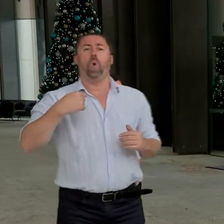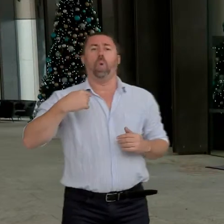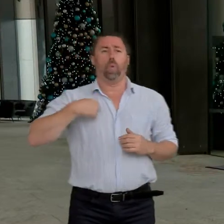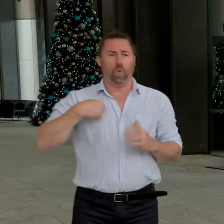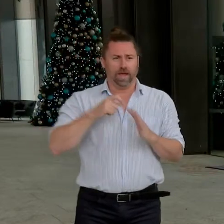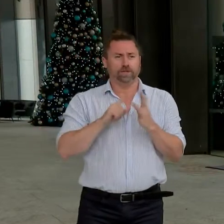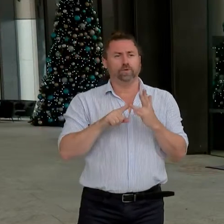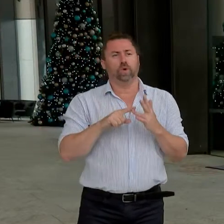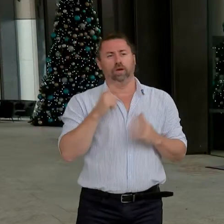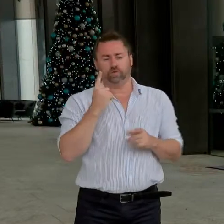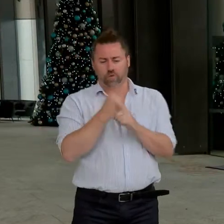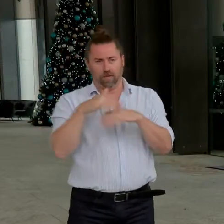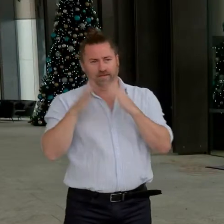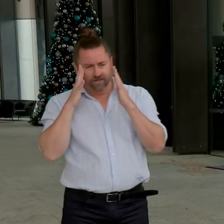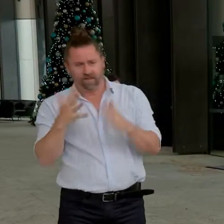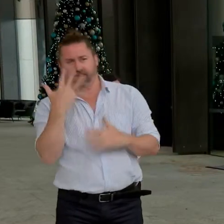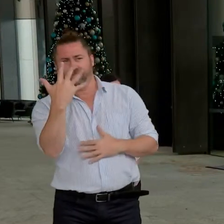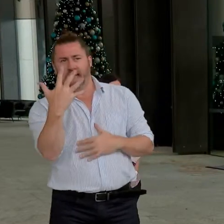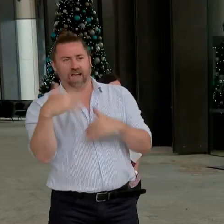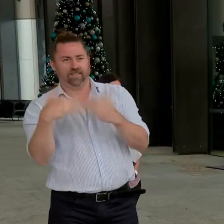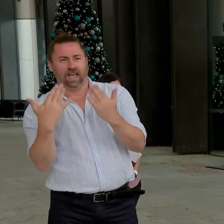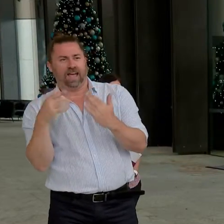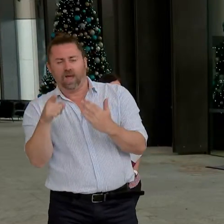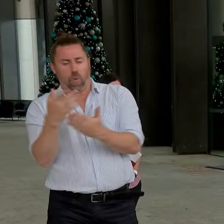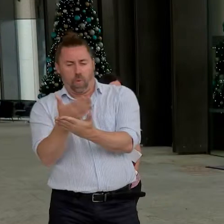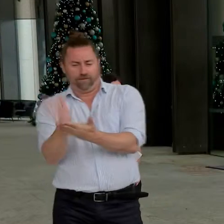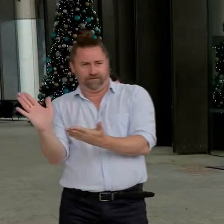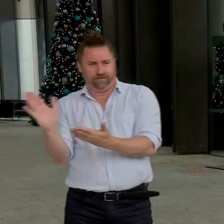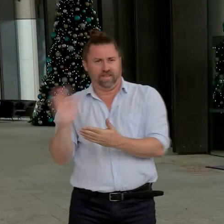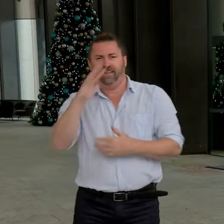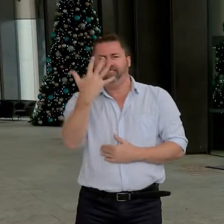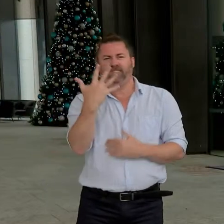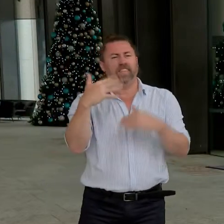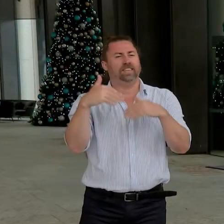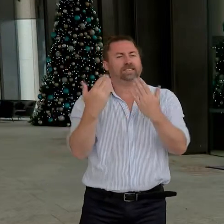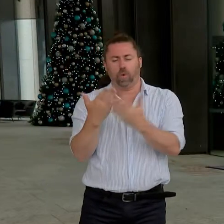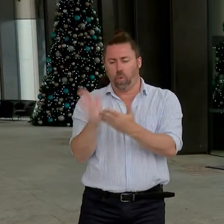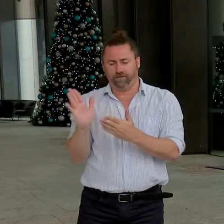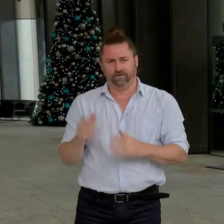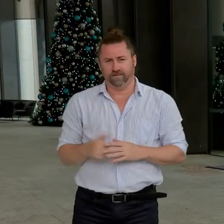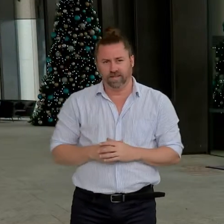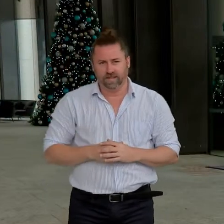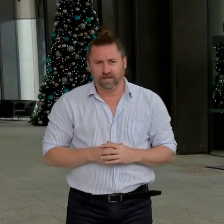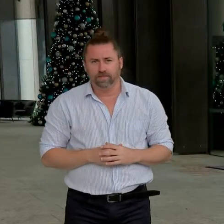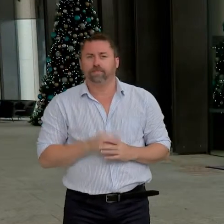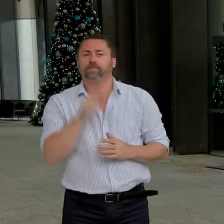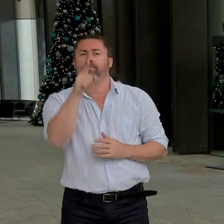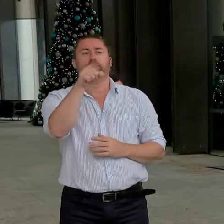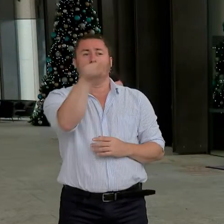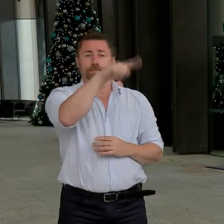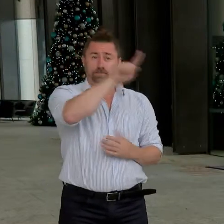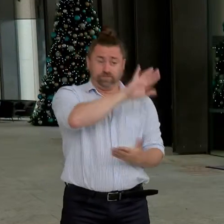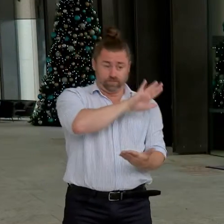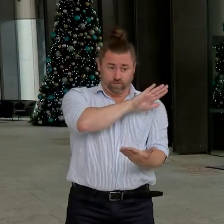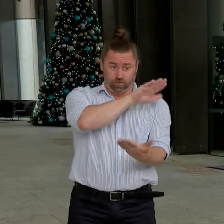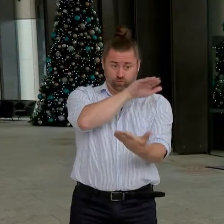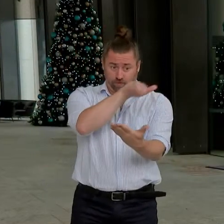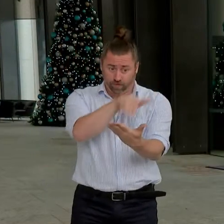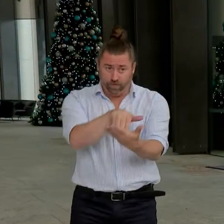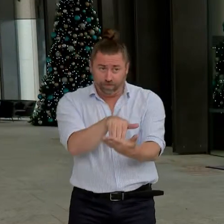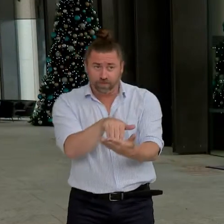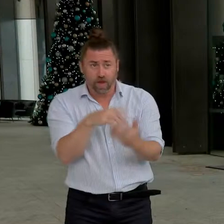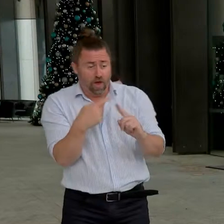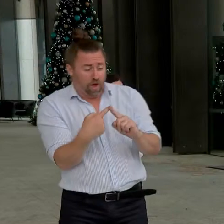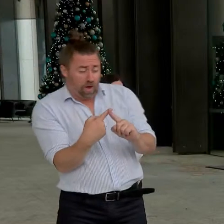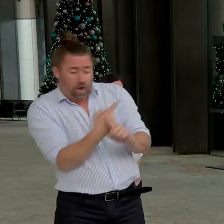test. So our discretion now is for the 5-day test. With everyone that arrives, right throughout the pandemic,